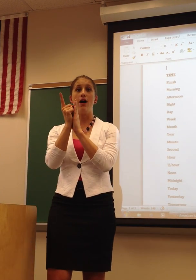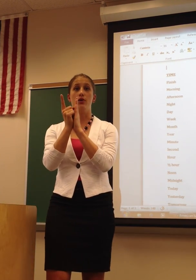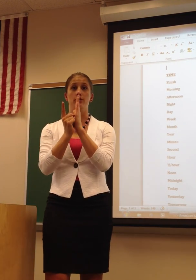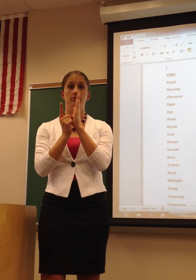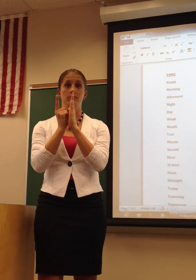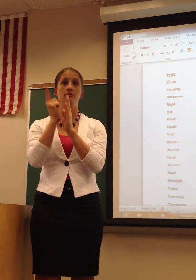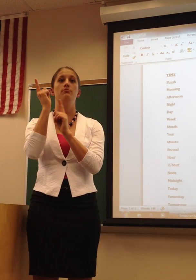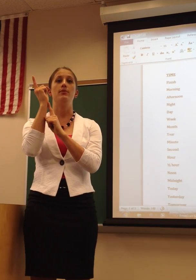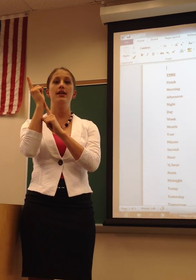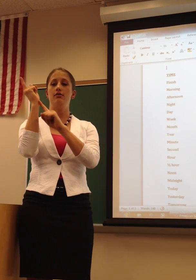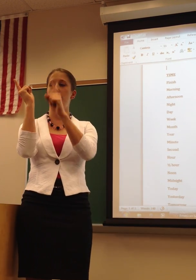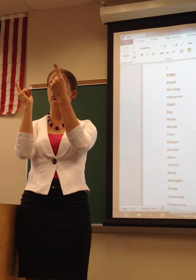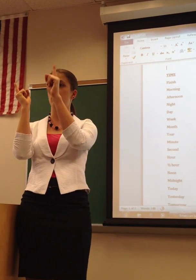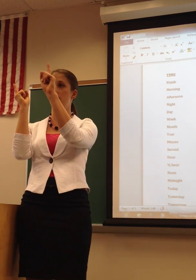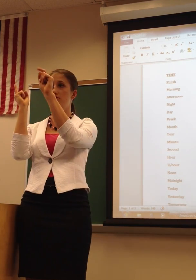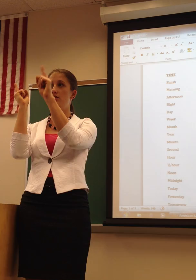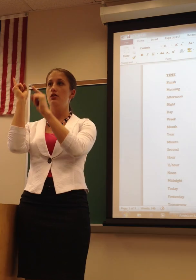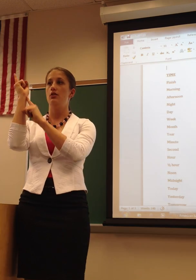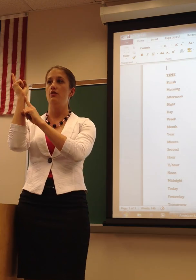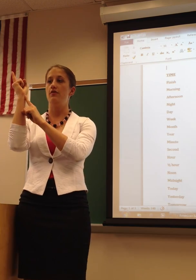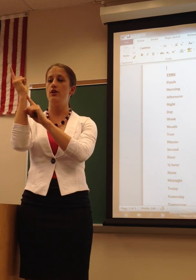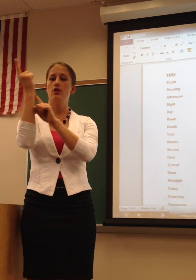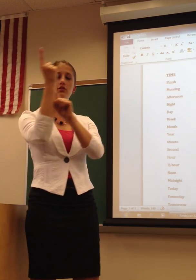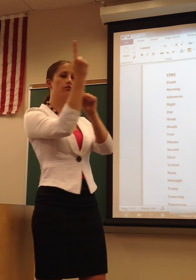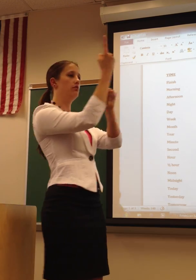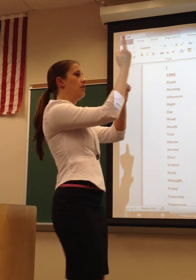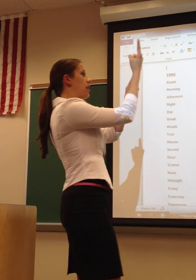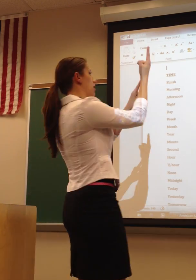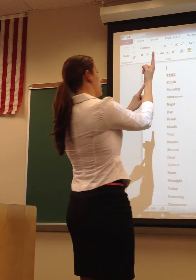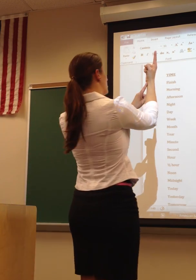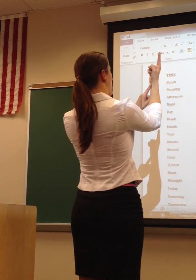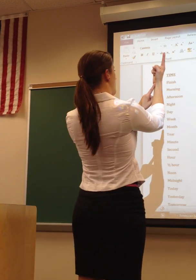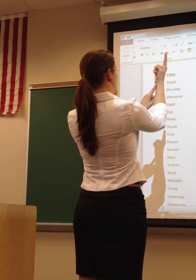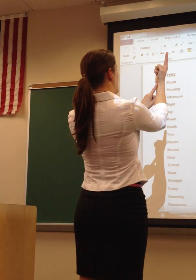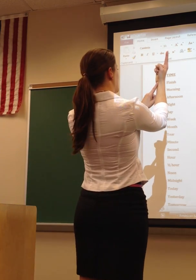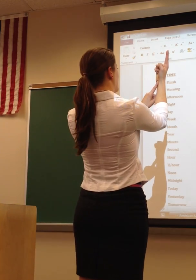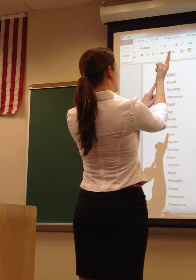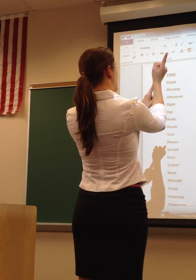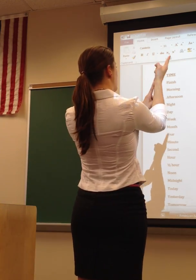Hour. Minute. Finger. Top of the hand. Minute.